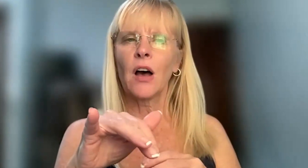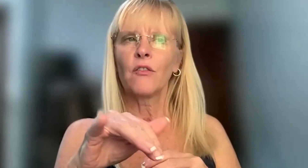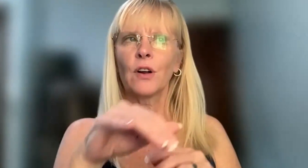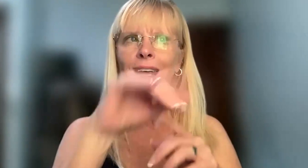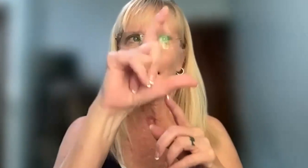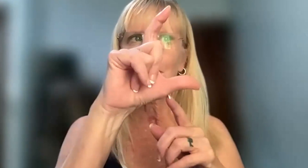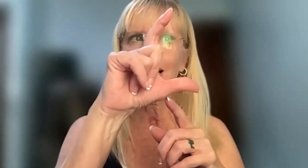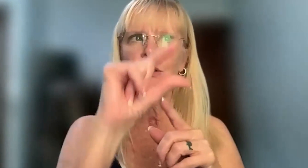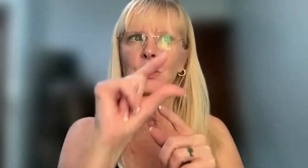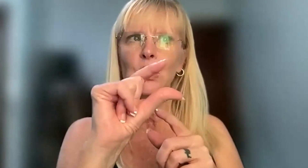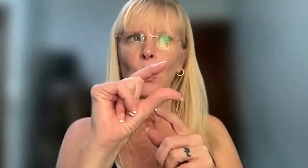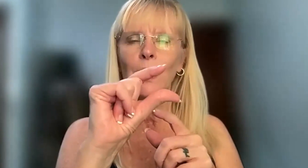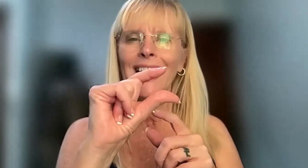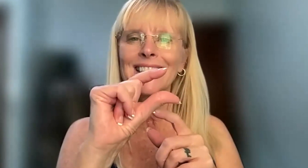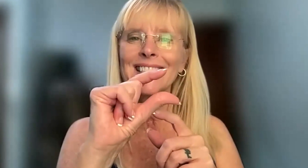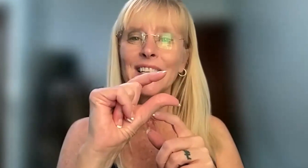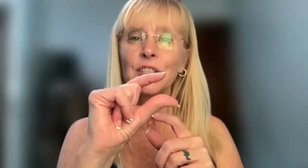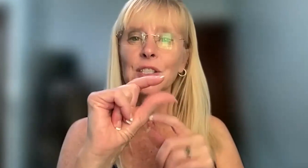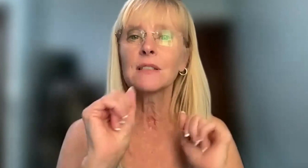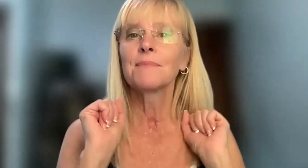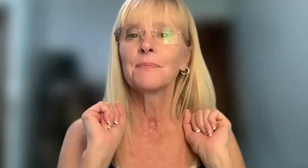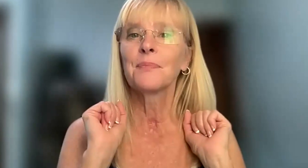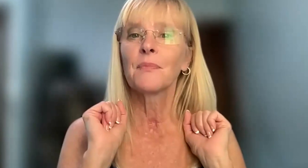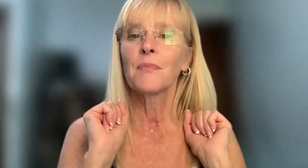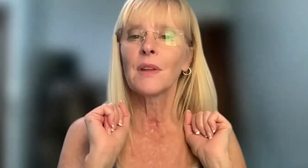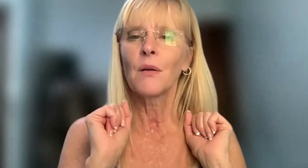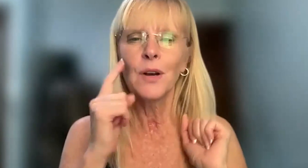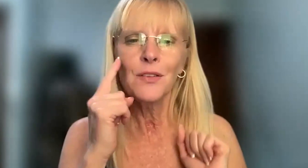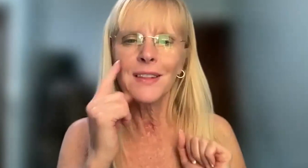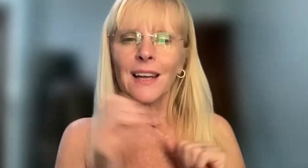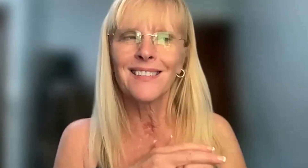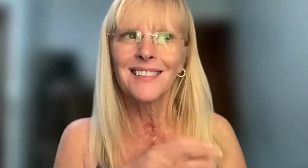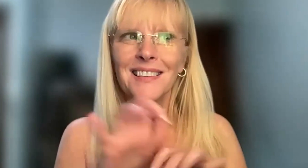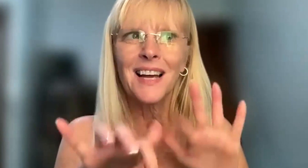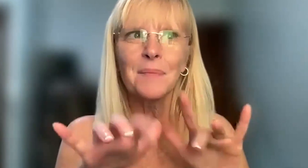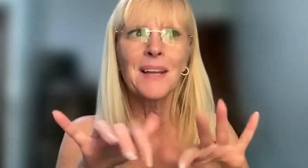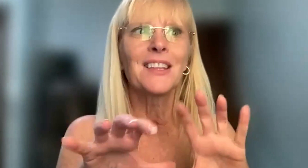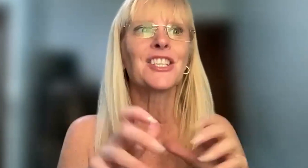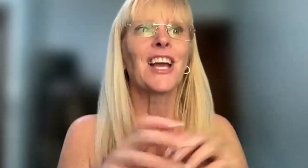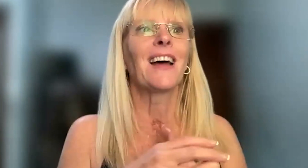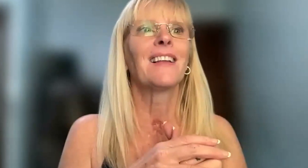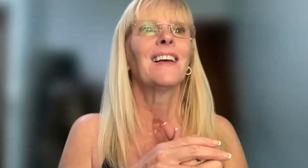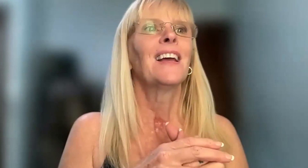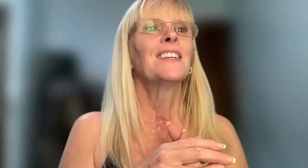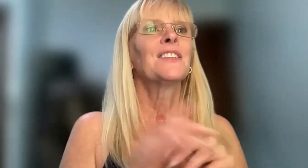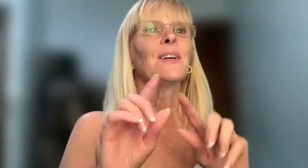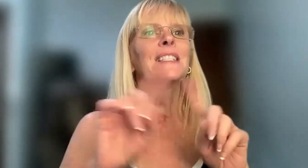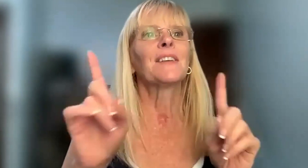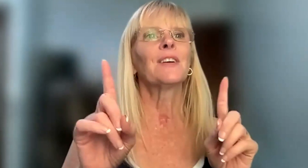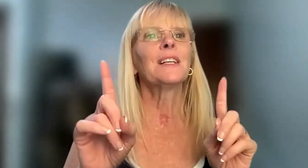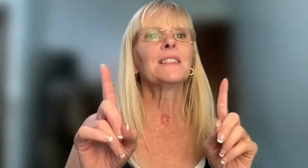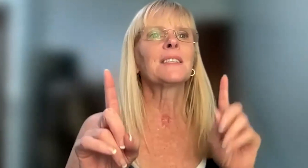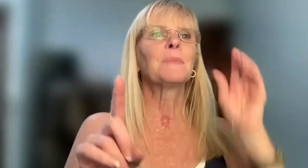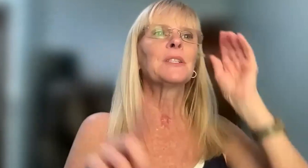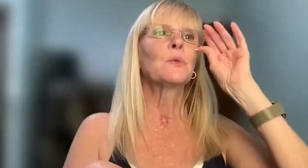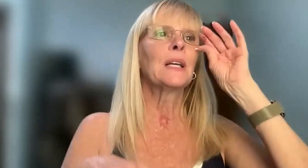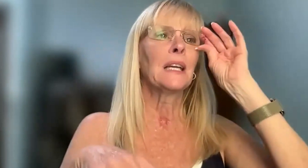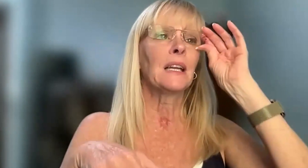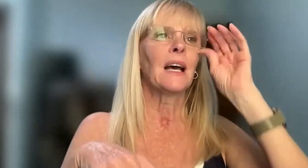for capital letters and lowercase letters? What do you think? Type that in the chat. Is there a difference between